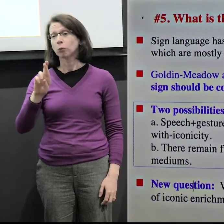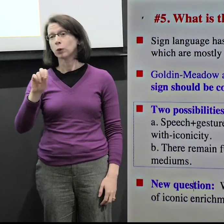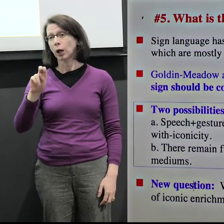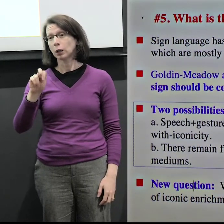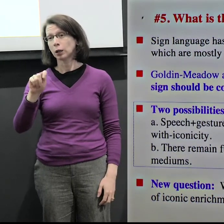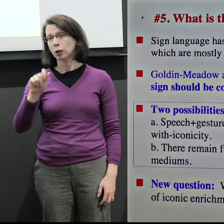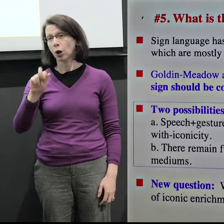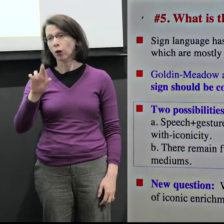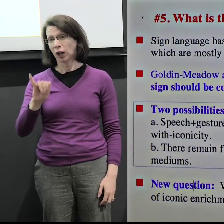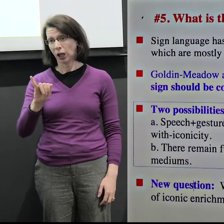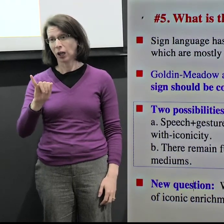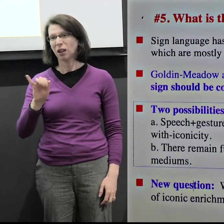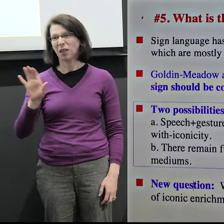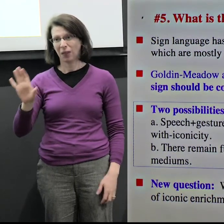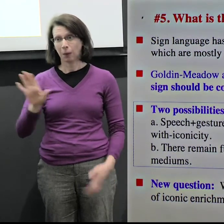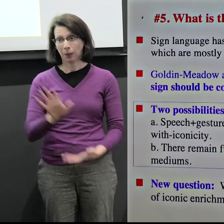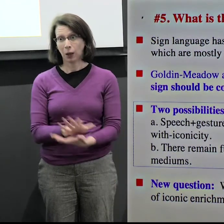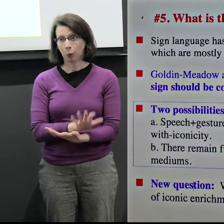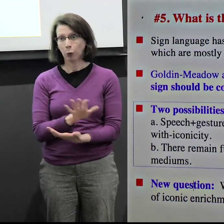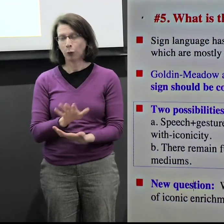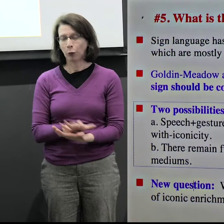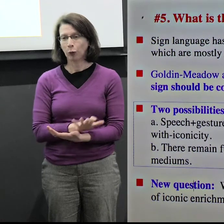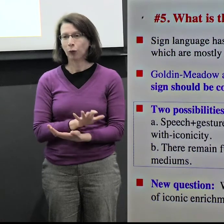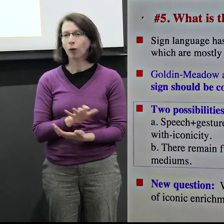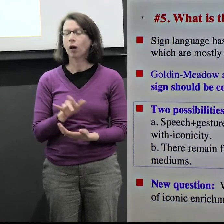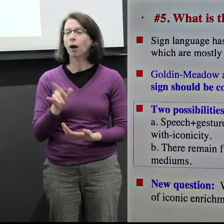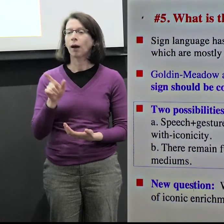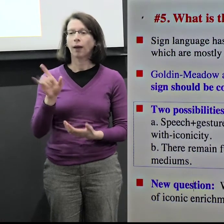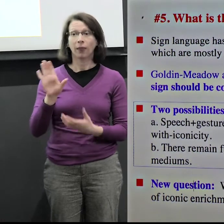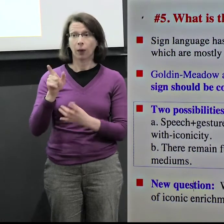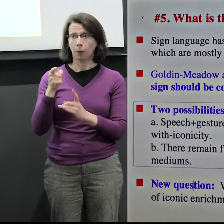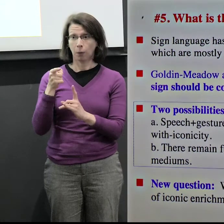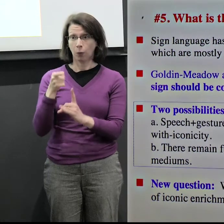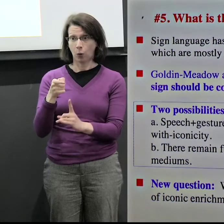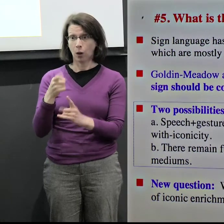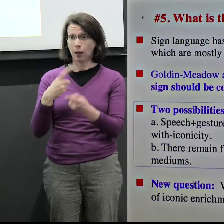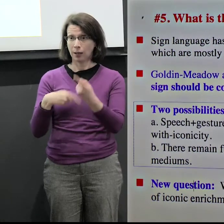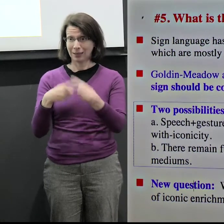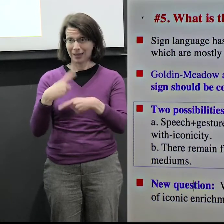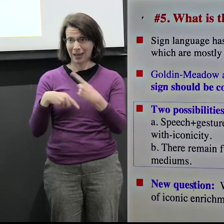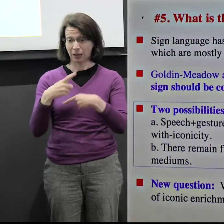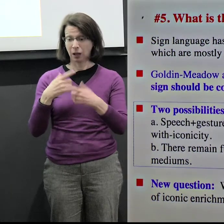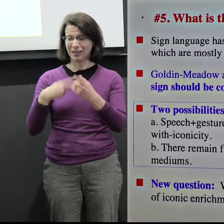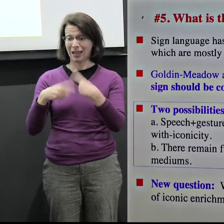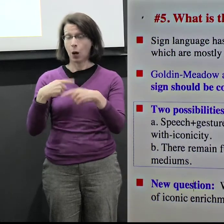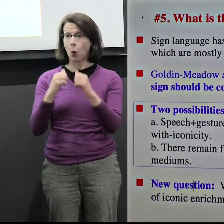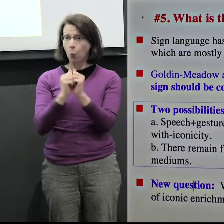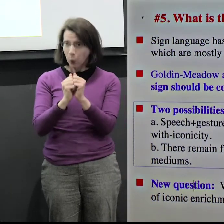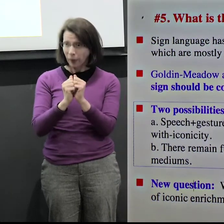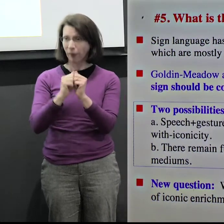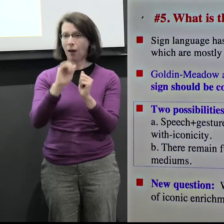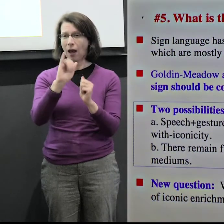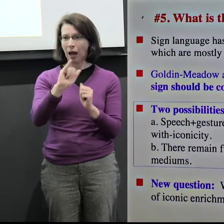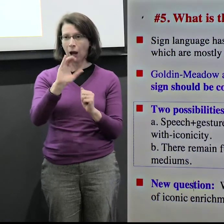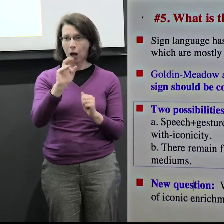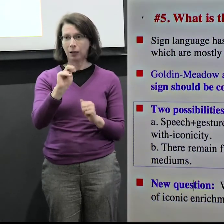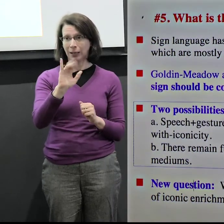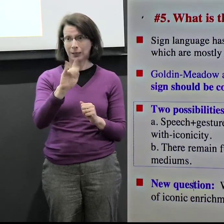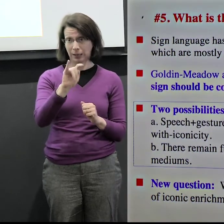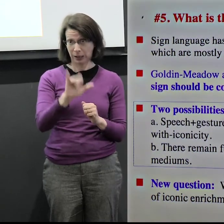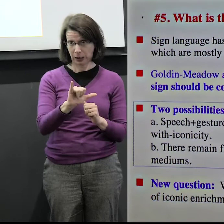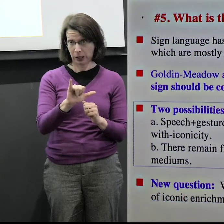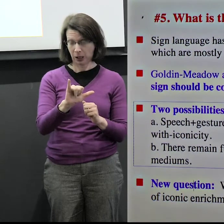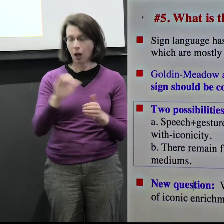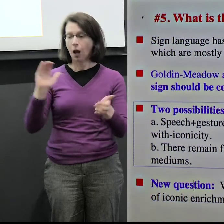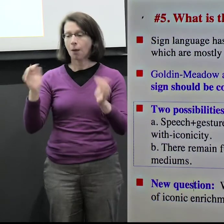just appeared. Their point was sign, and I would say sign with iconicity, should be compared